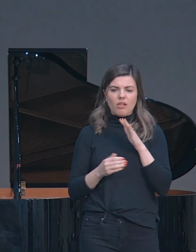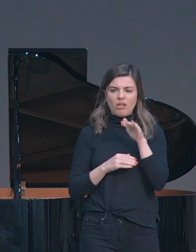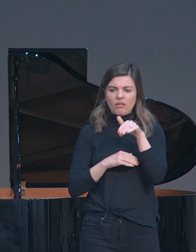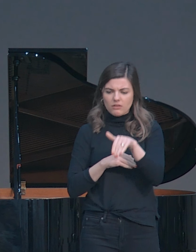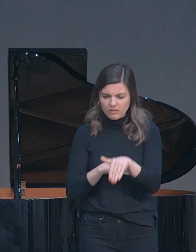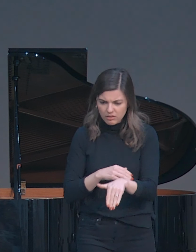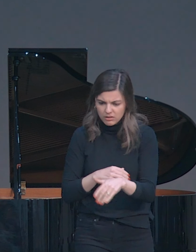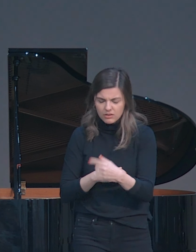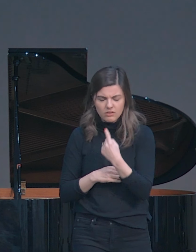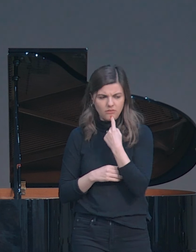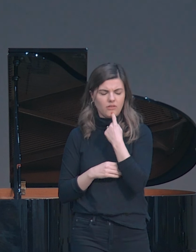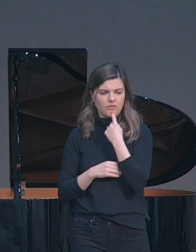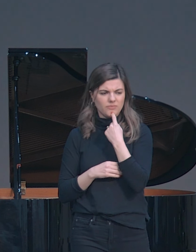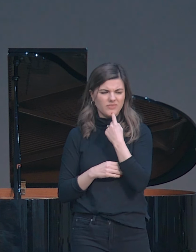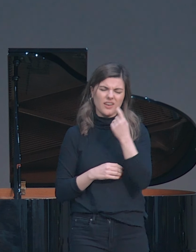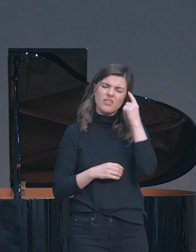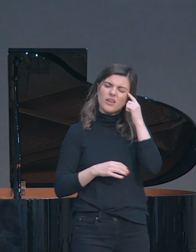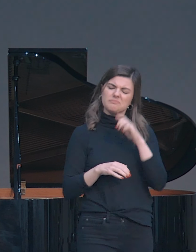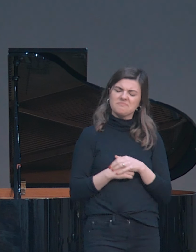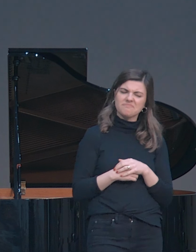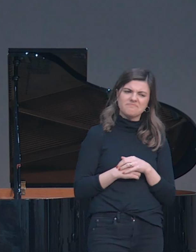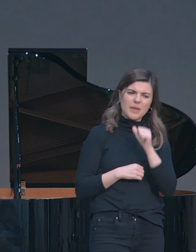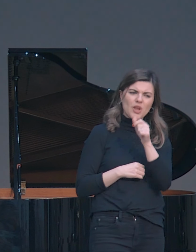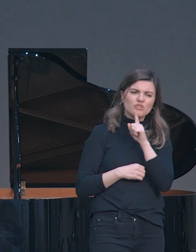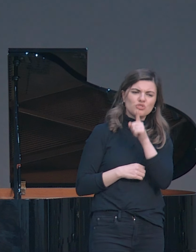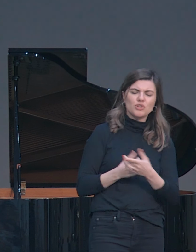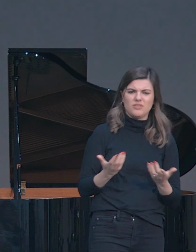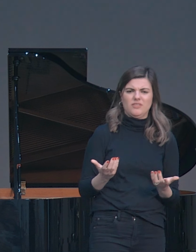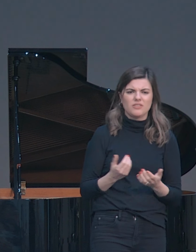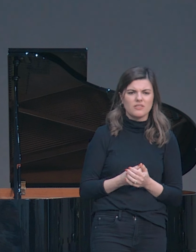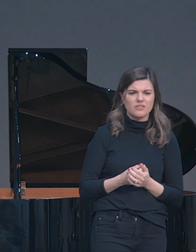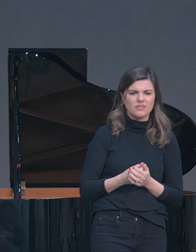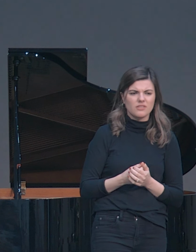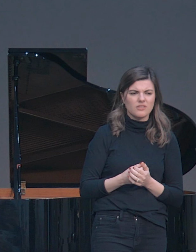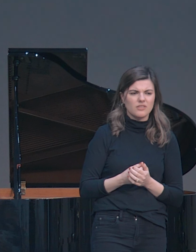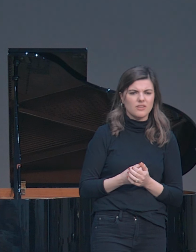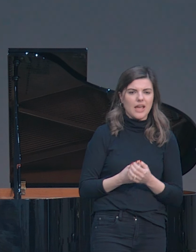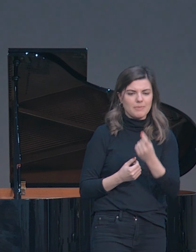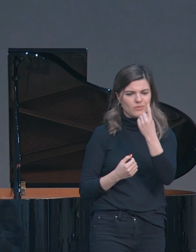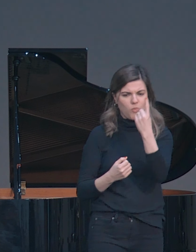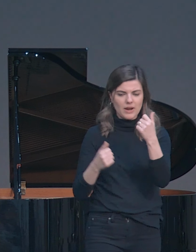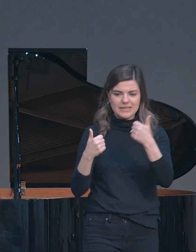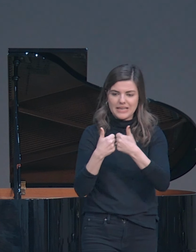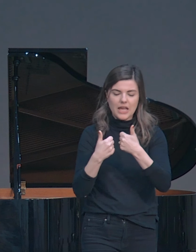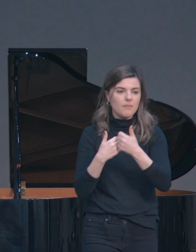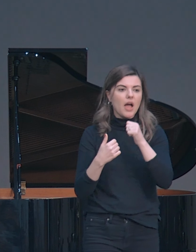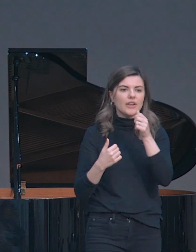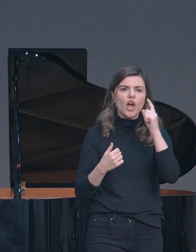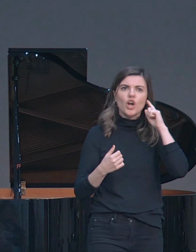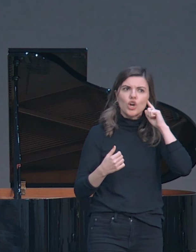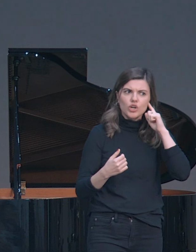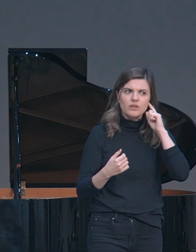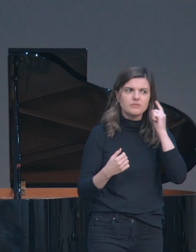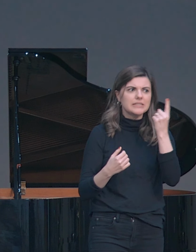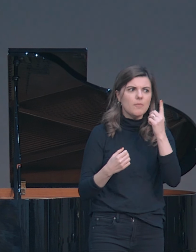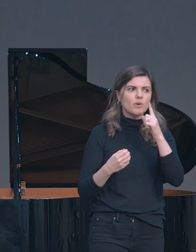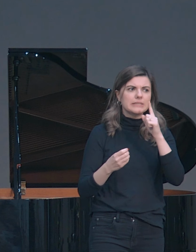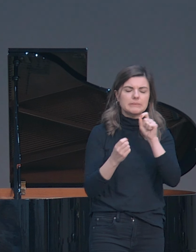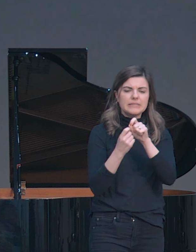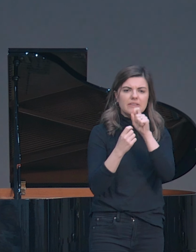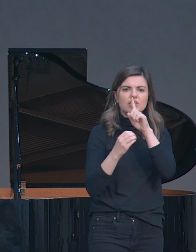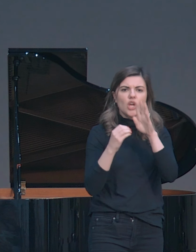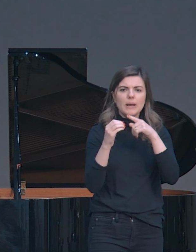And, you know, I wasn't sure. I wasn't sure in the context of one game. I hadn't heard anybody talk about it specifically